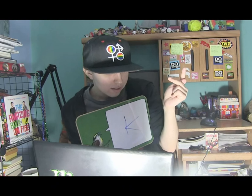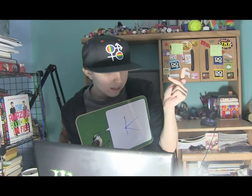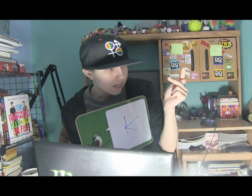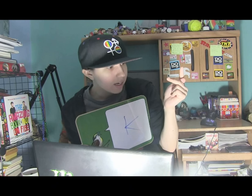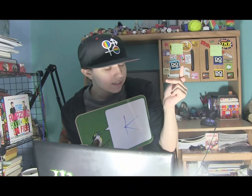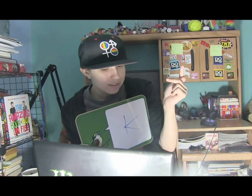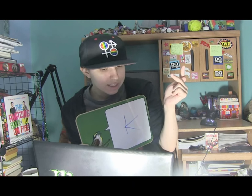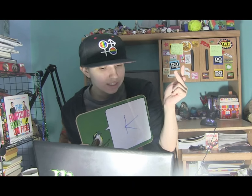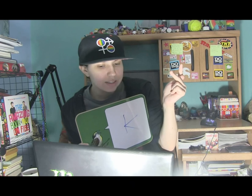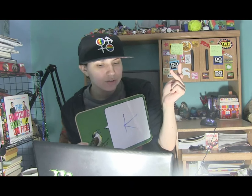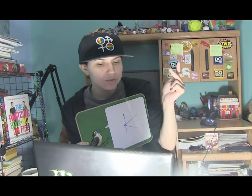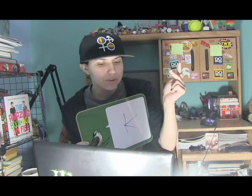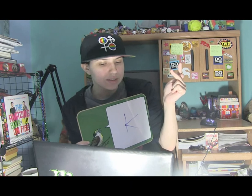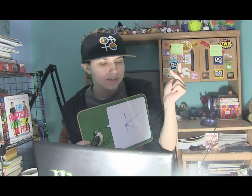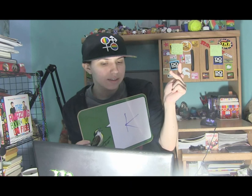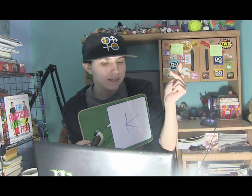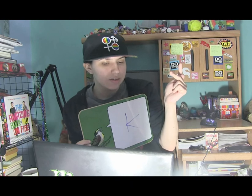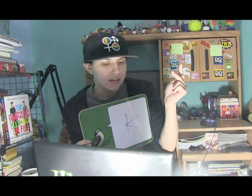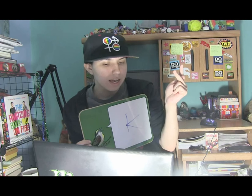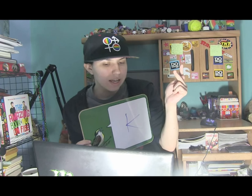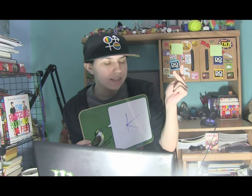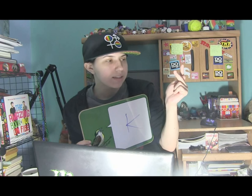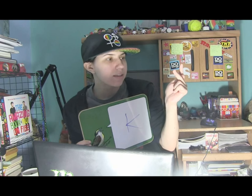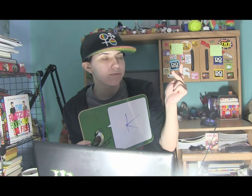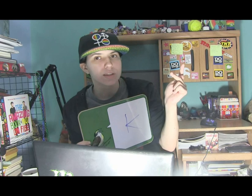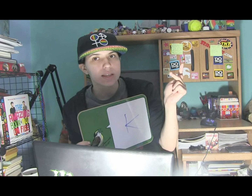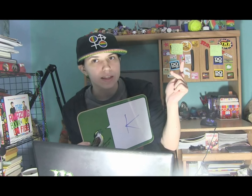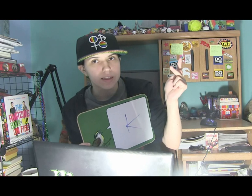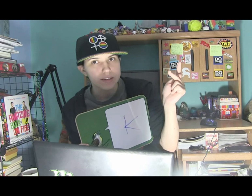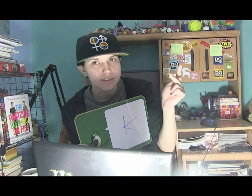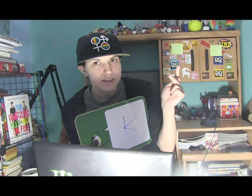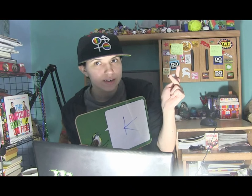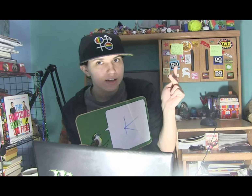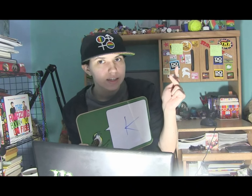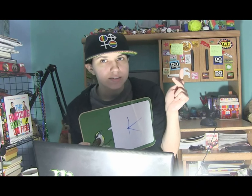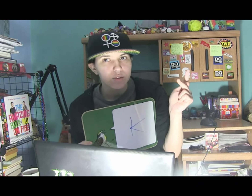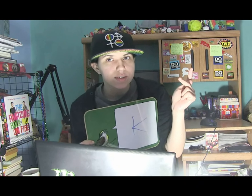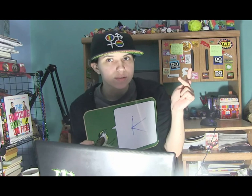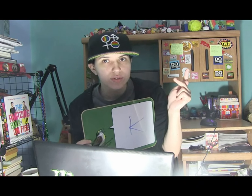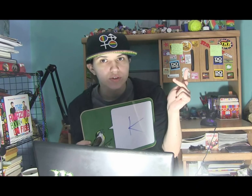I honestly cannot do this letter any differently than this, because otherwise it will start